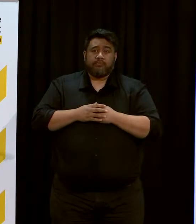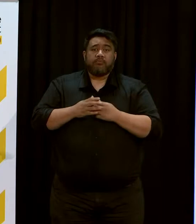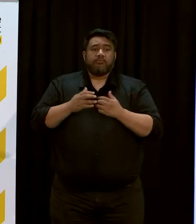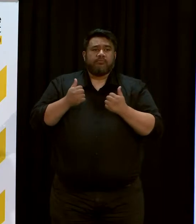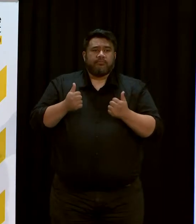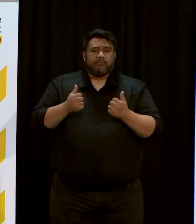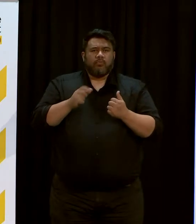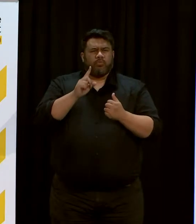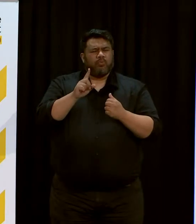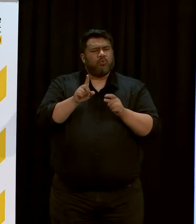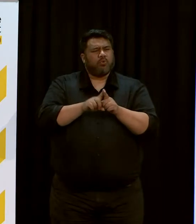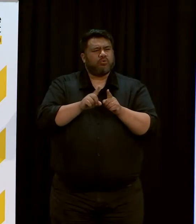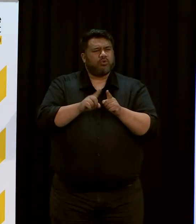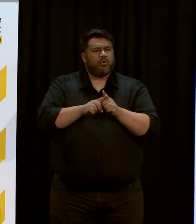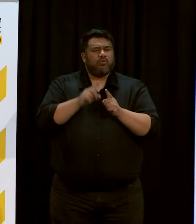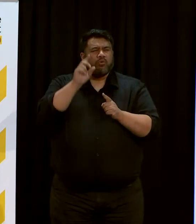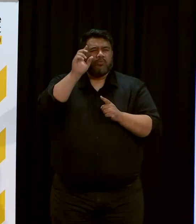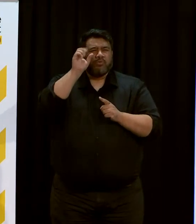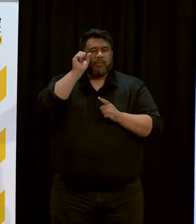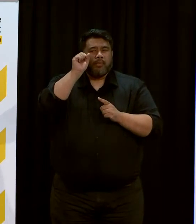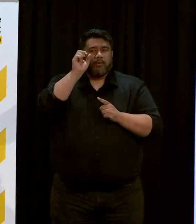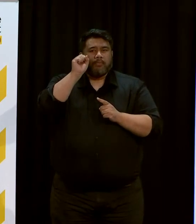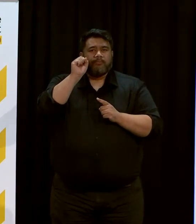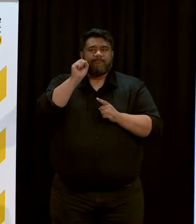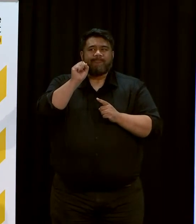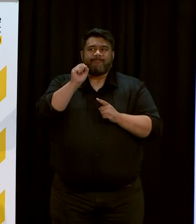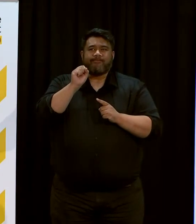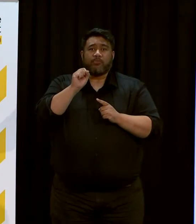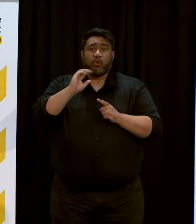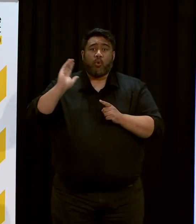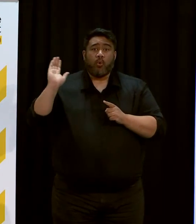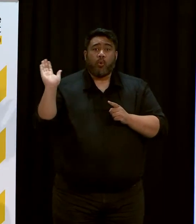Again, I would reinforce though that this is not everyone.